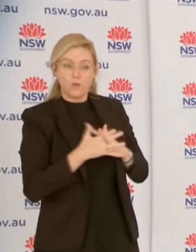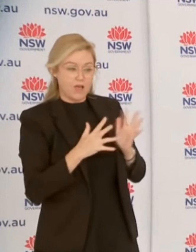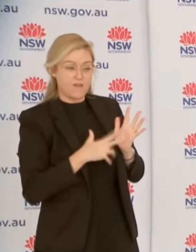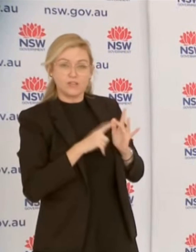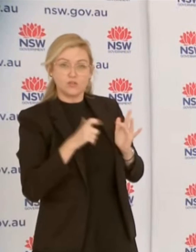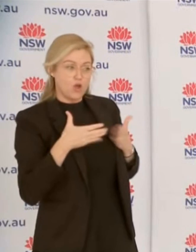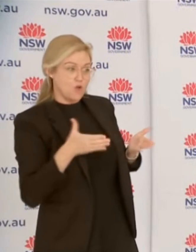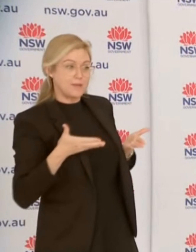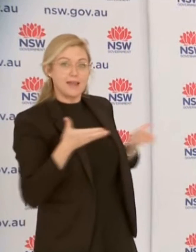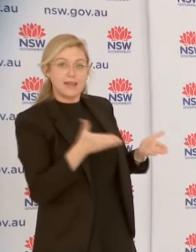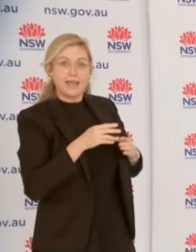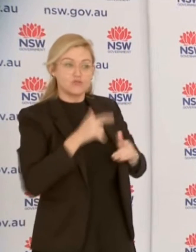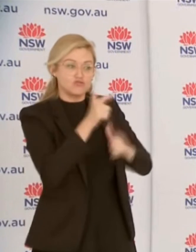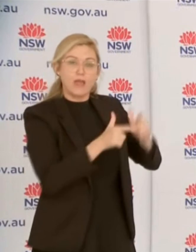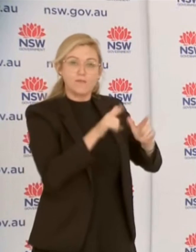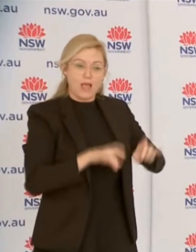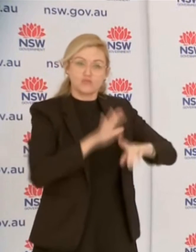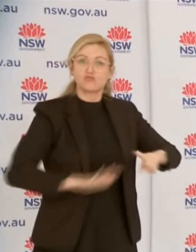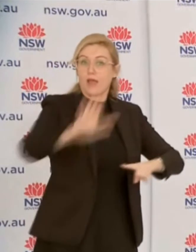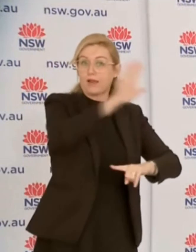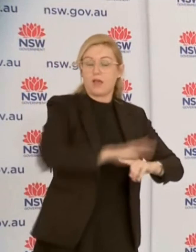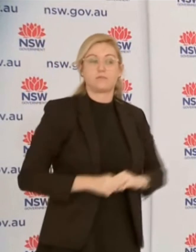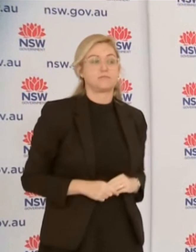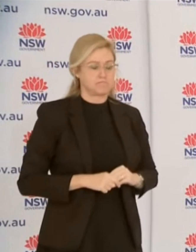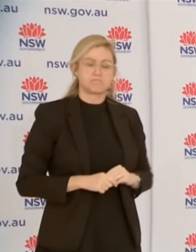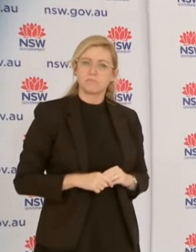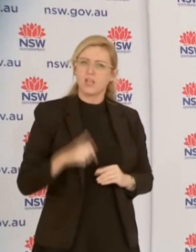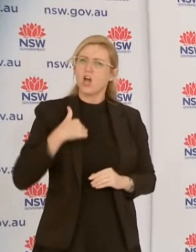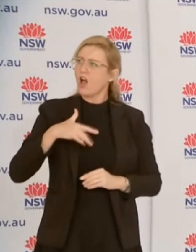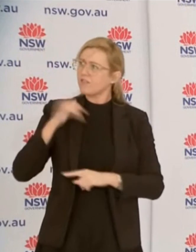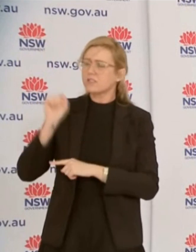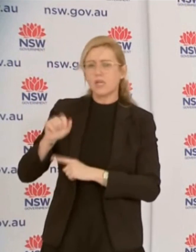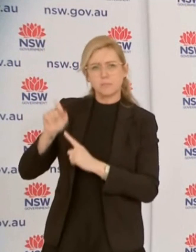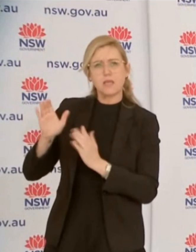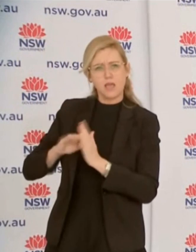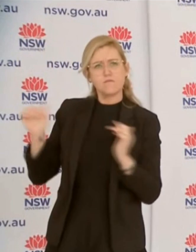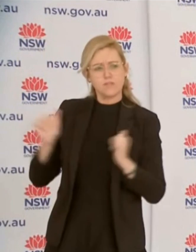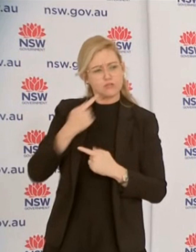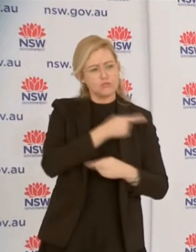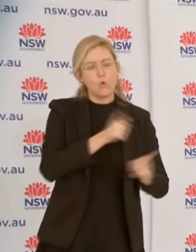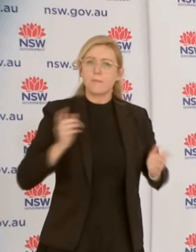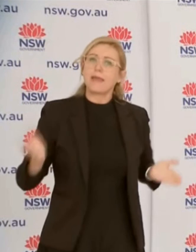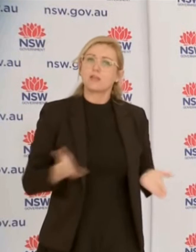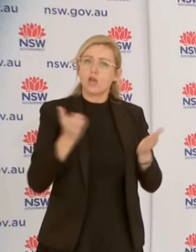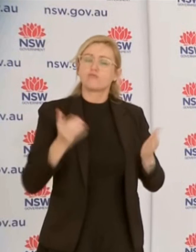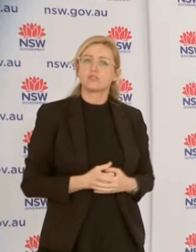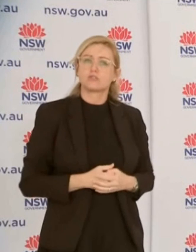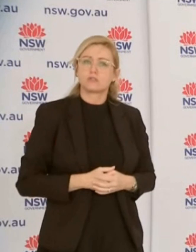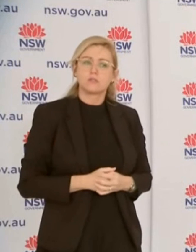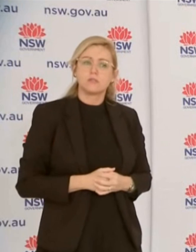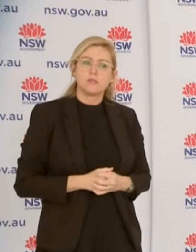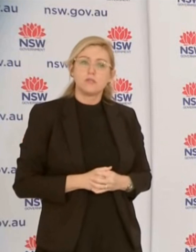to do that. We've been very clear on that. And just as people like to think that they can live